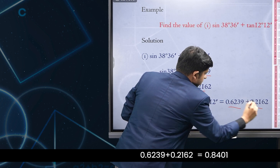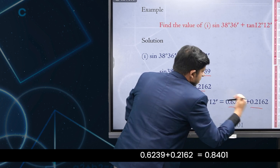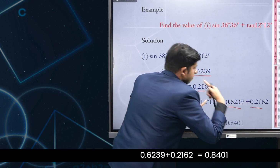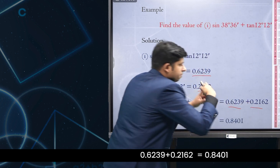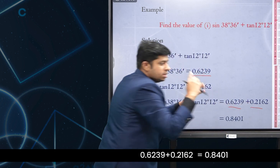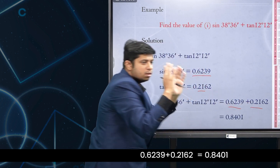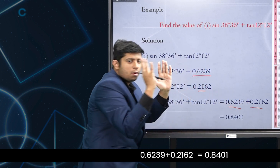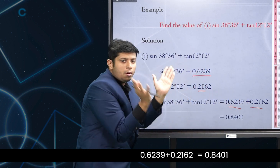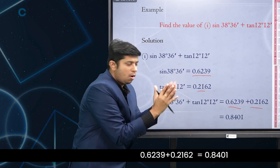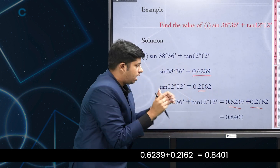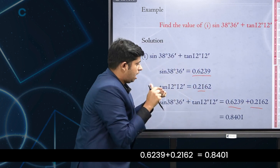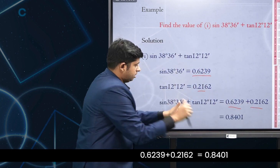to 0.8401.